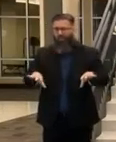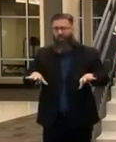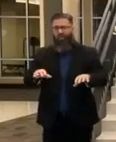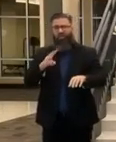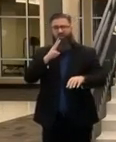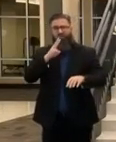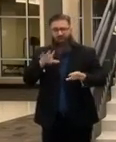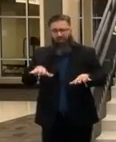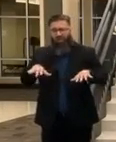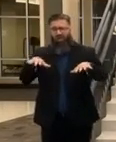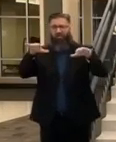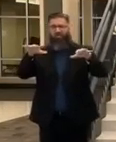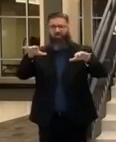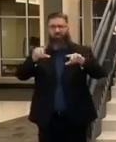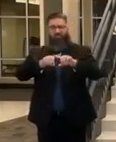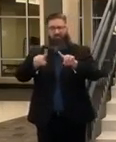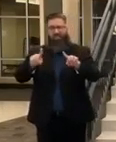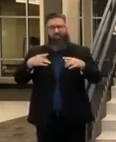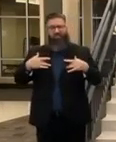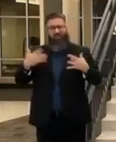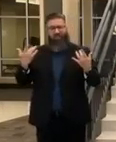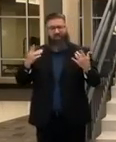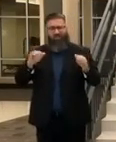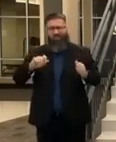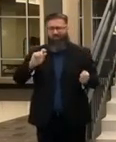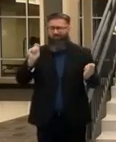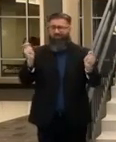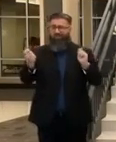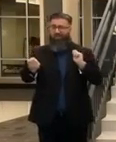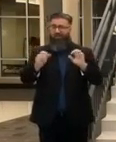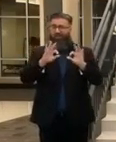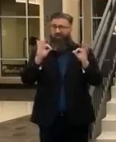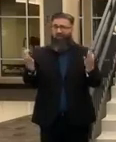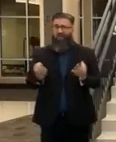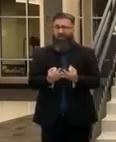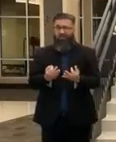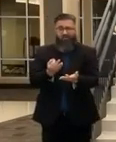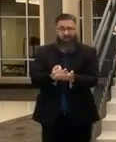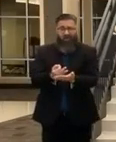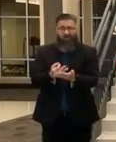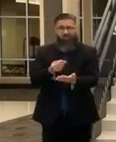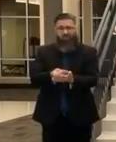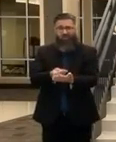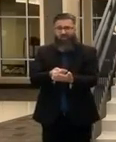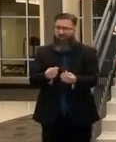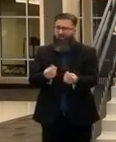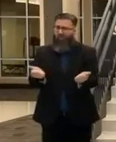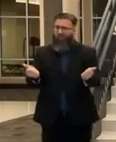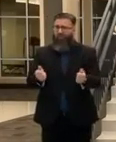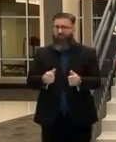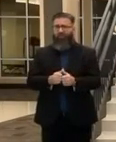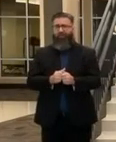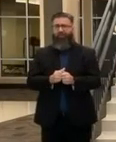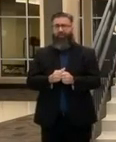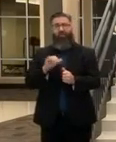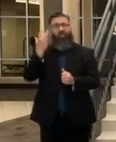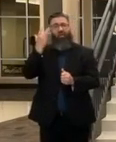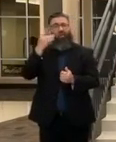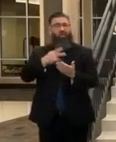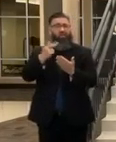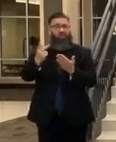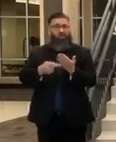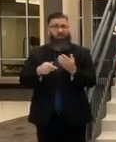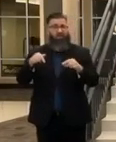family's financial status in the blink of an eye. And that's why a program like this is so important. And that's why